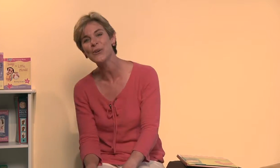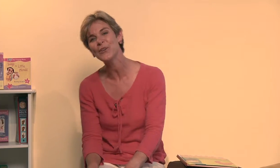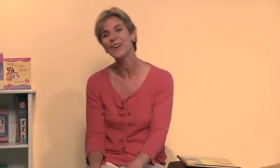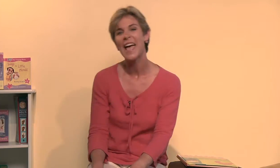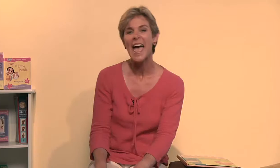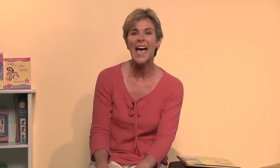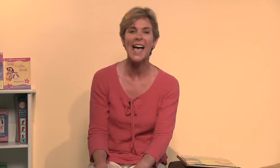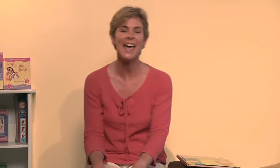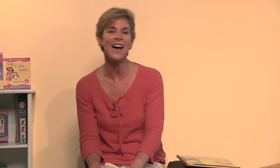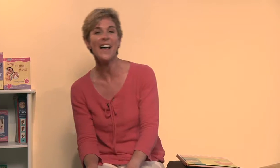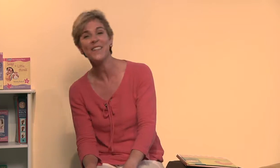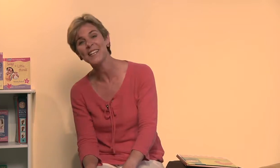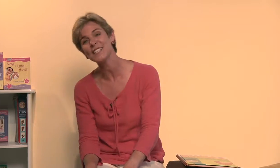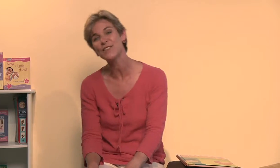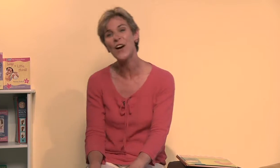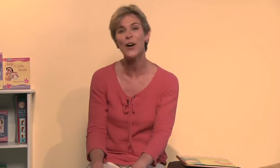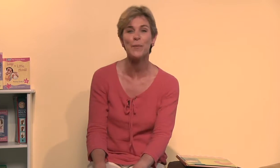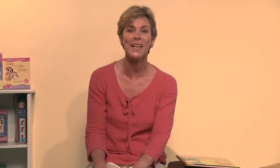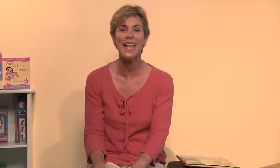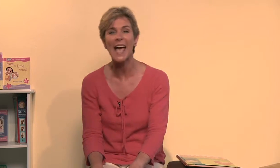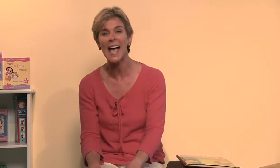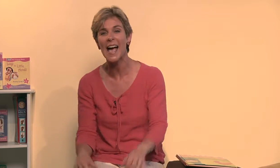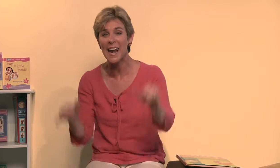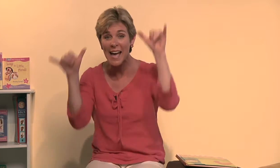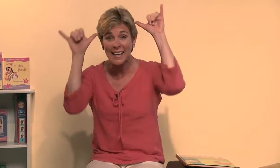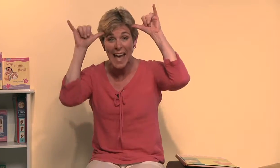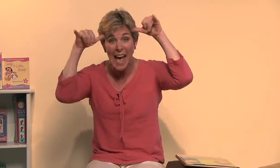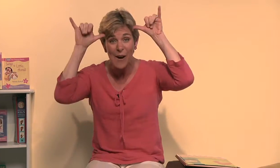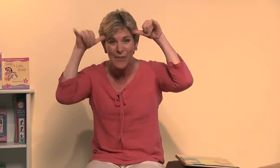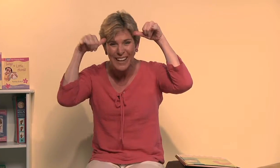E-I-E-I-O. And on this farm he had a cow,